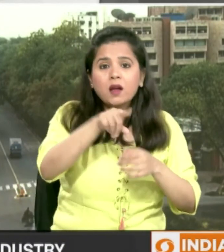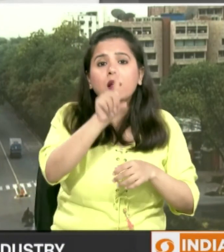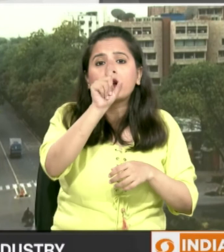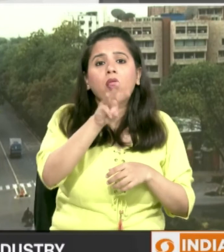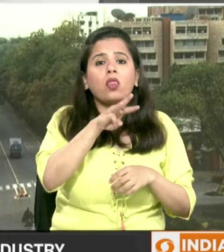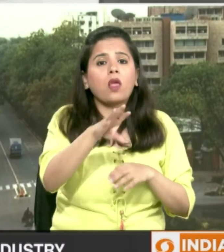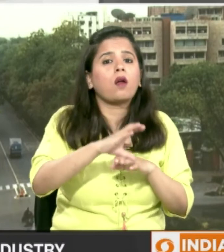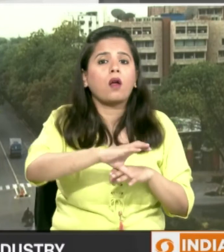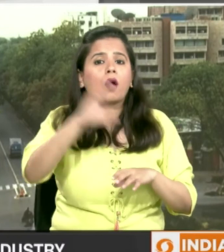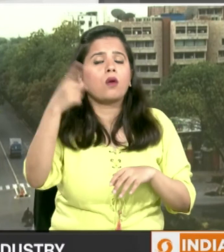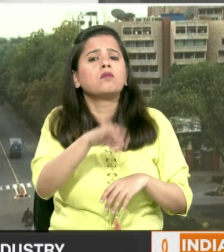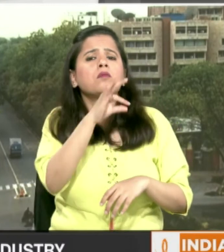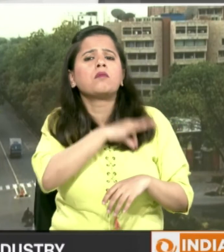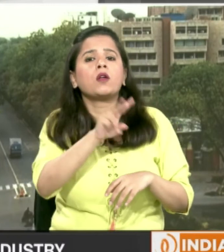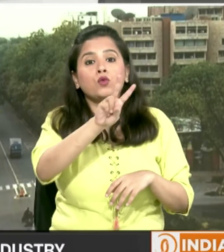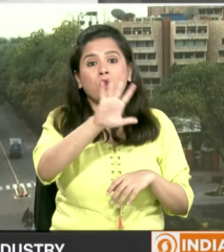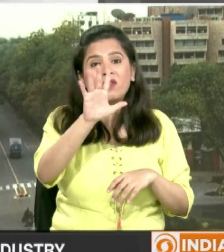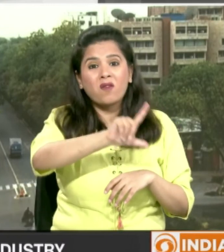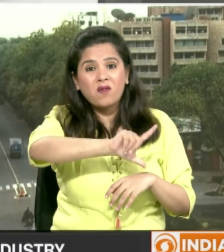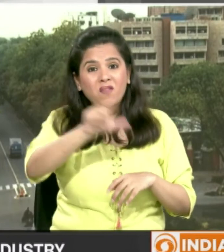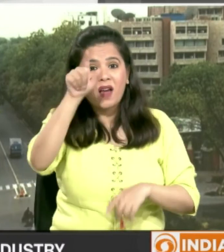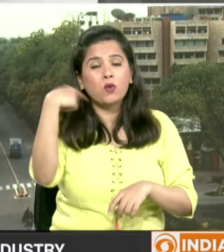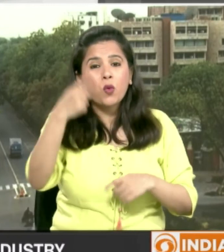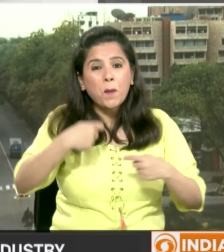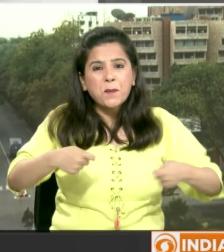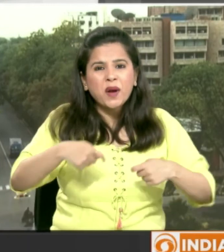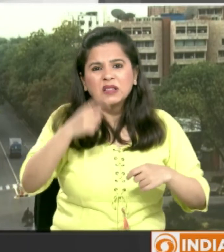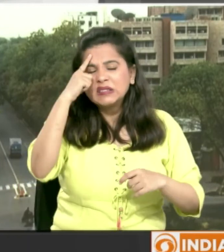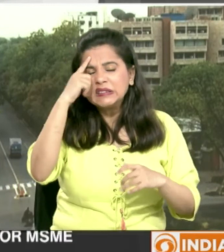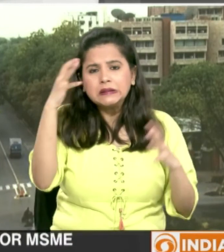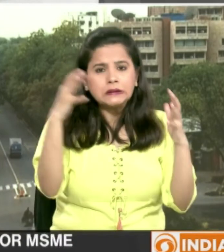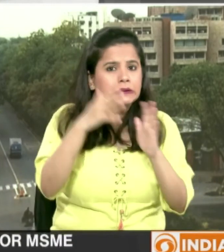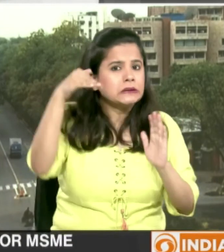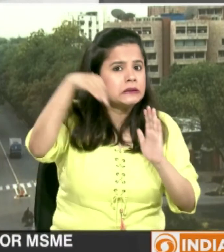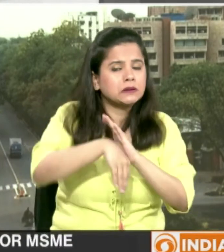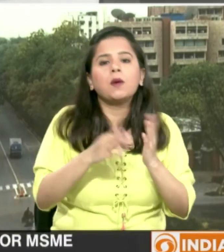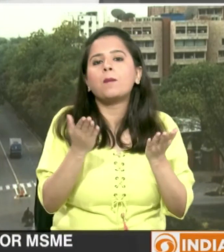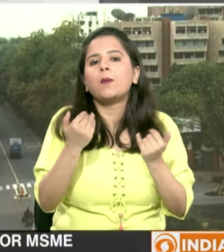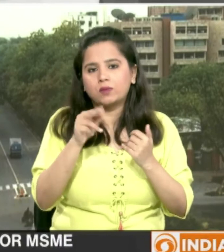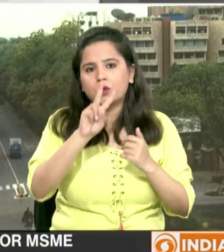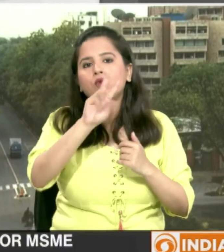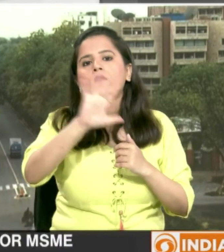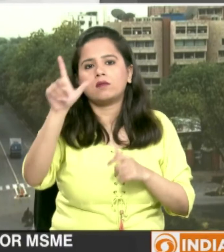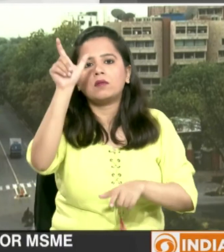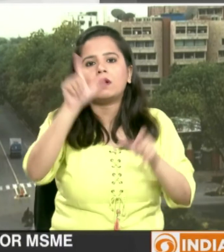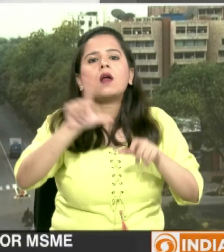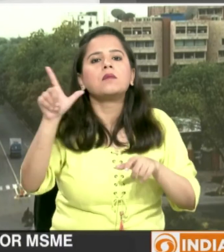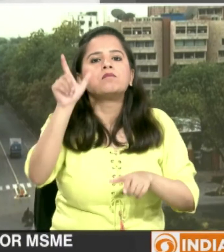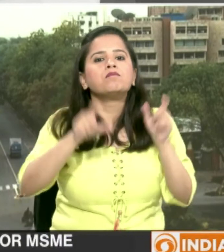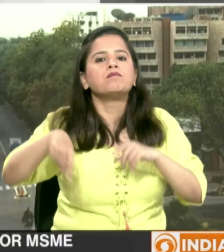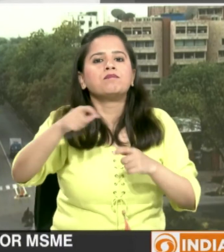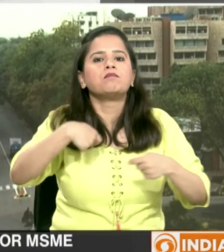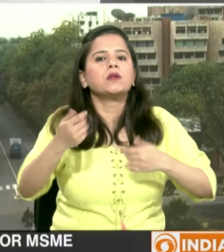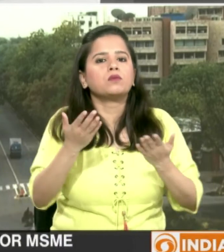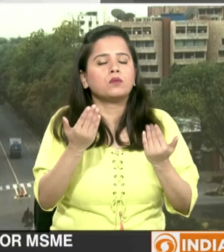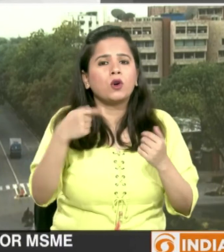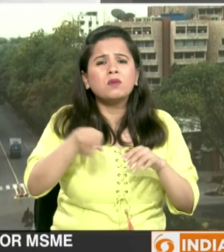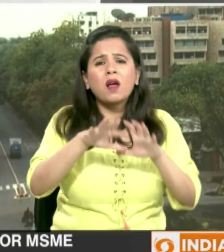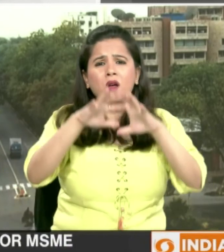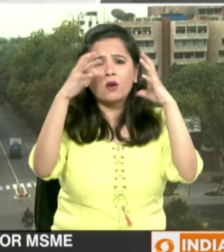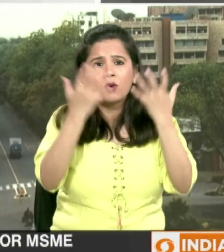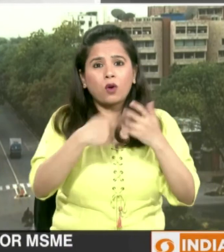rupees, will benefit over 25 lakh MSMEs under stress. Similarly, the easing of global tendering norm is